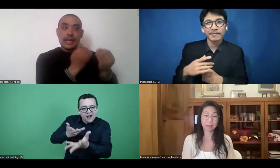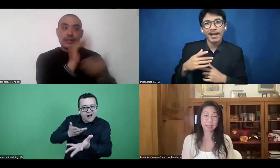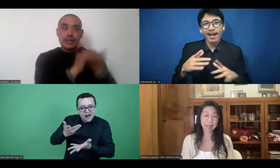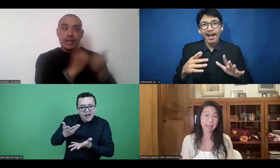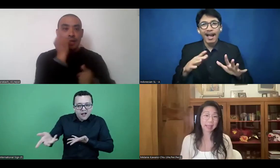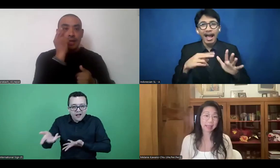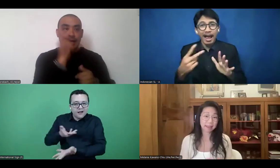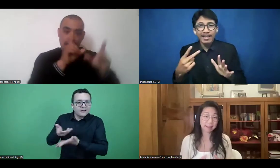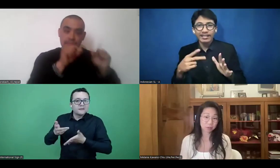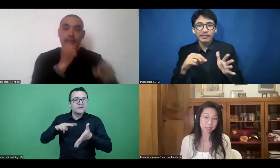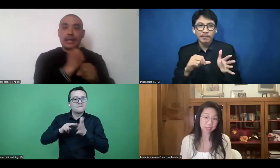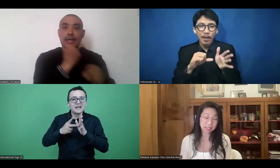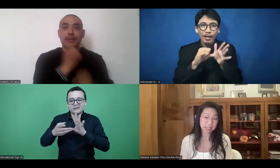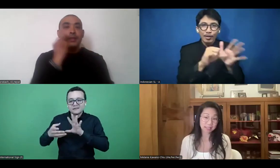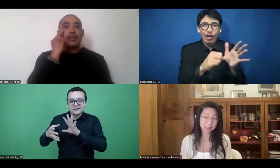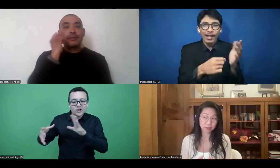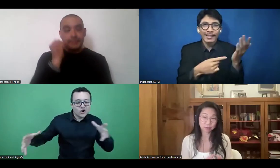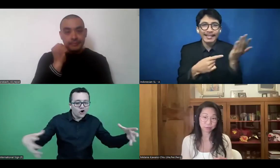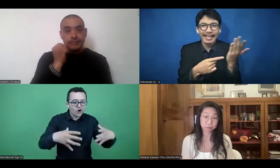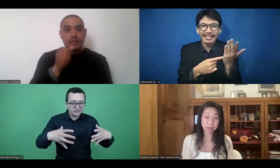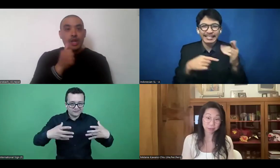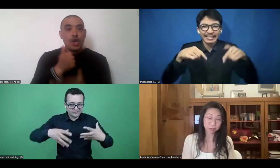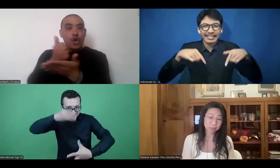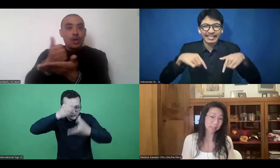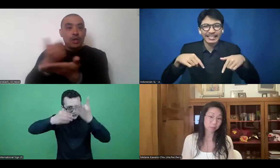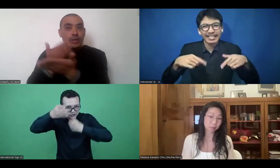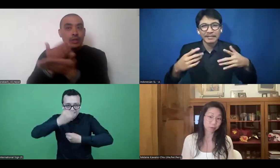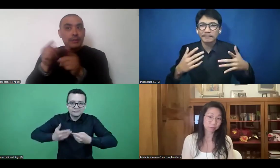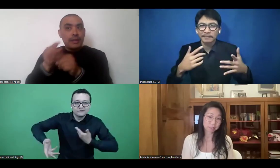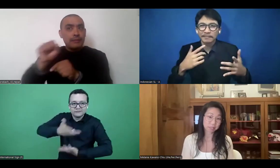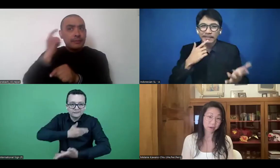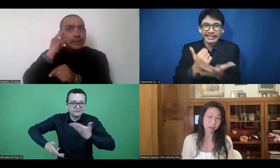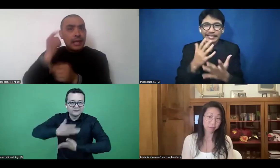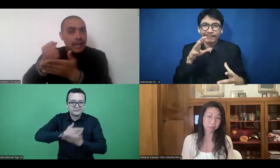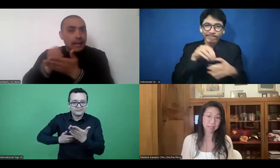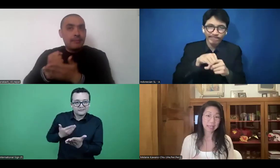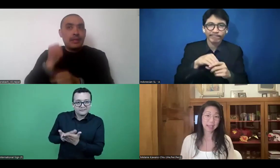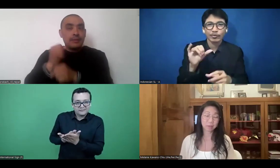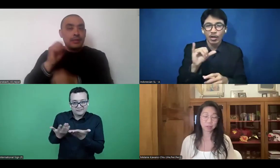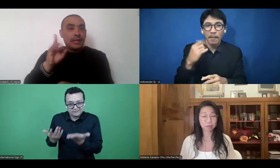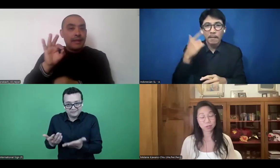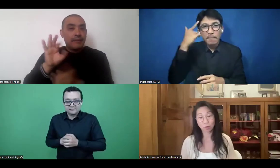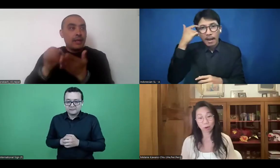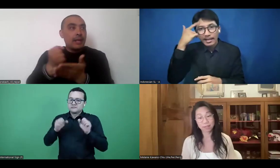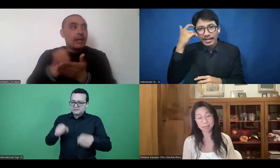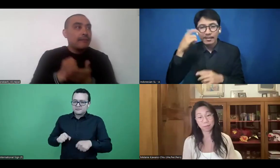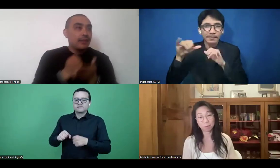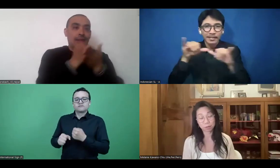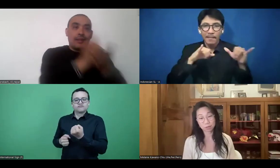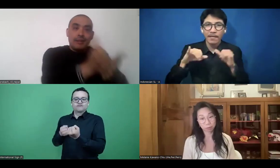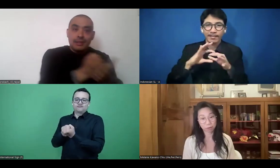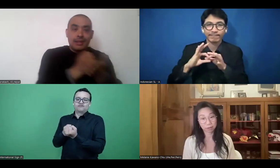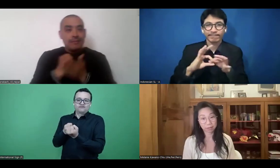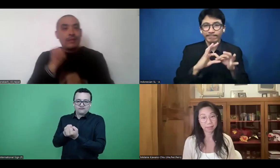part. And that as grantees, you've valued that support from DRF and would also want